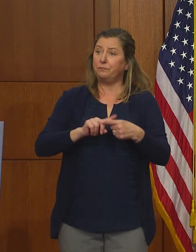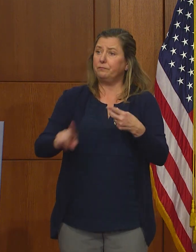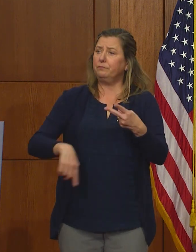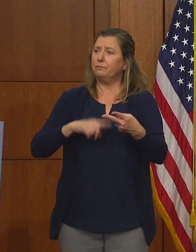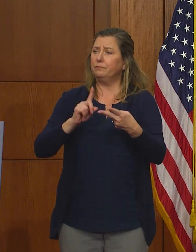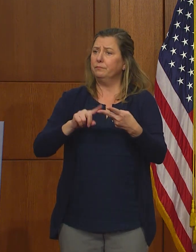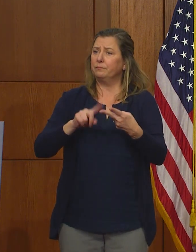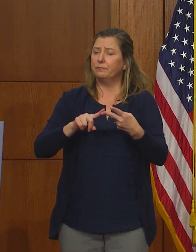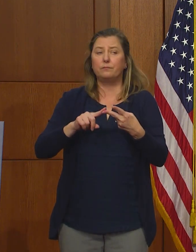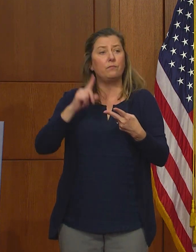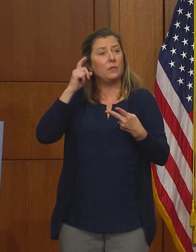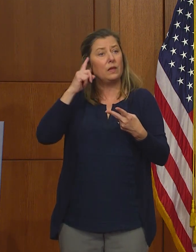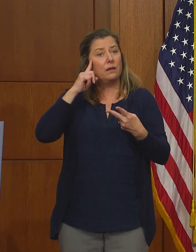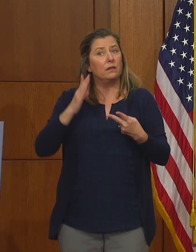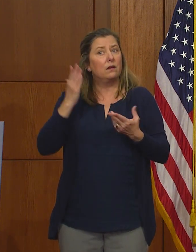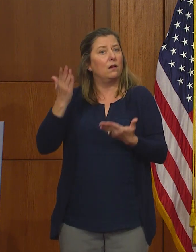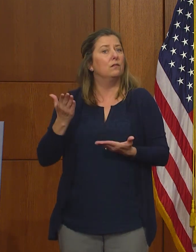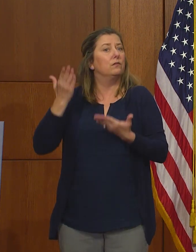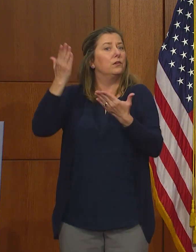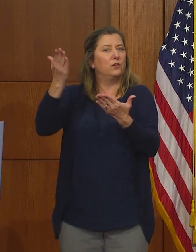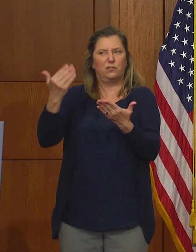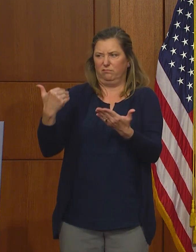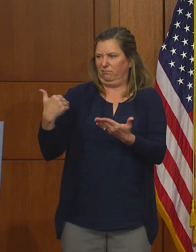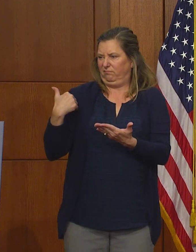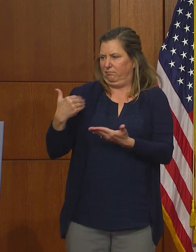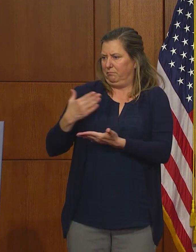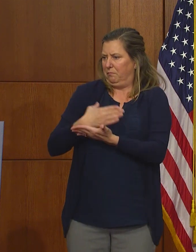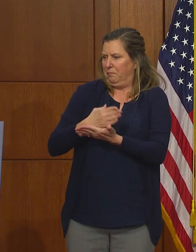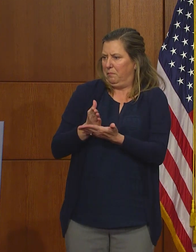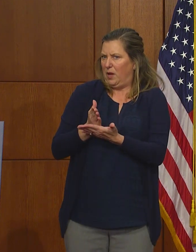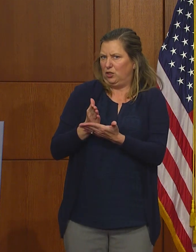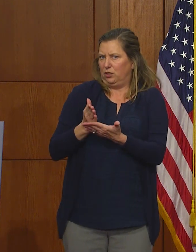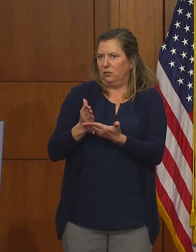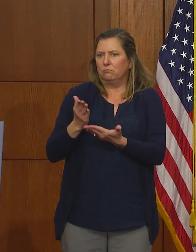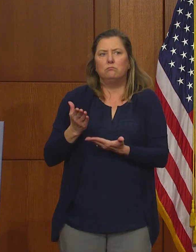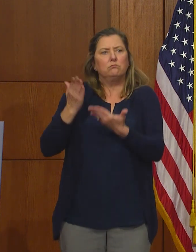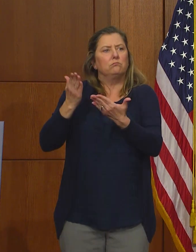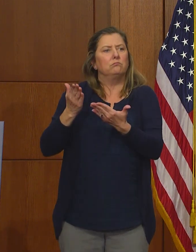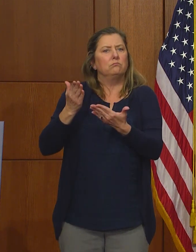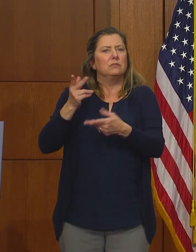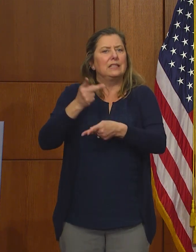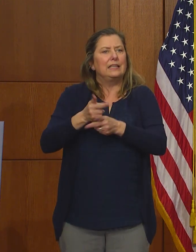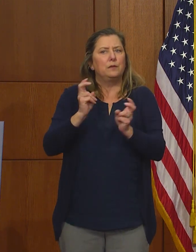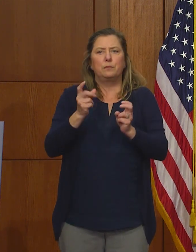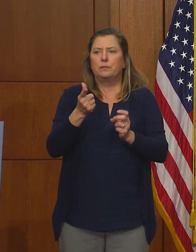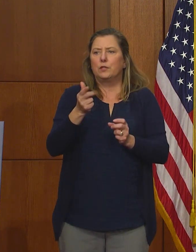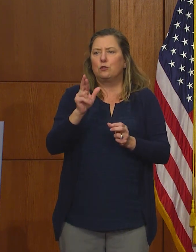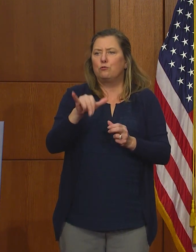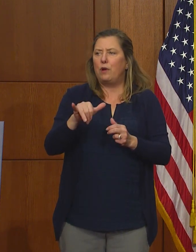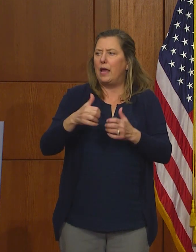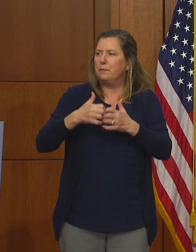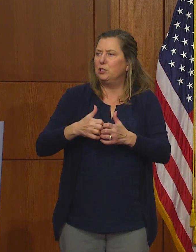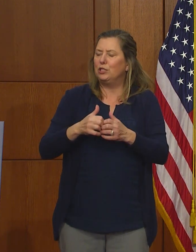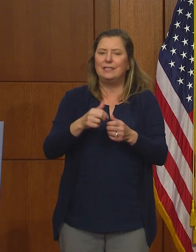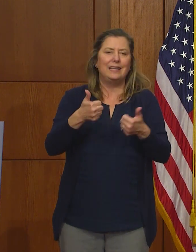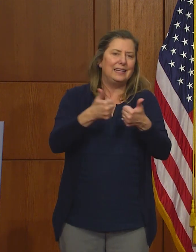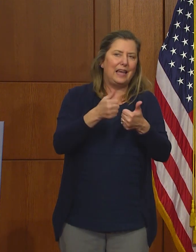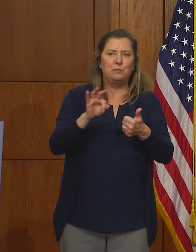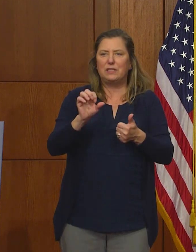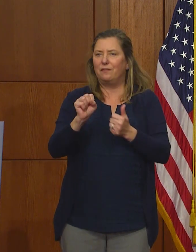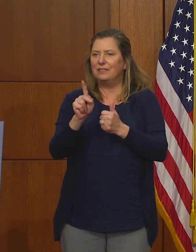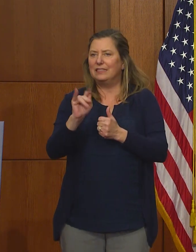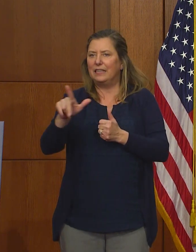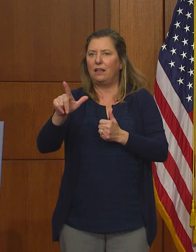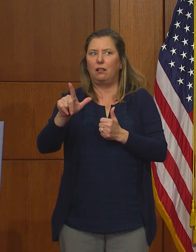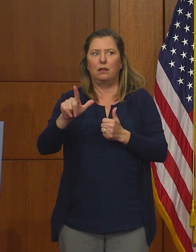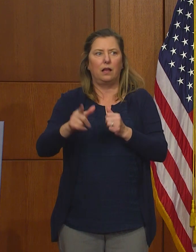the governor proposed during this last budget cycle to keep these gray machines or games of skill taxed at a very